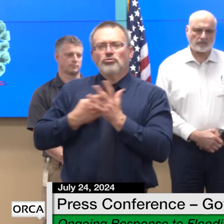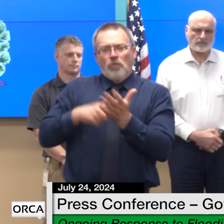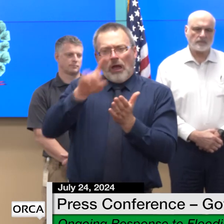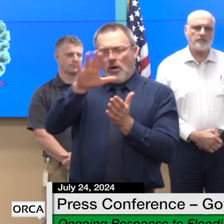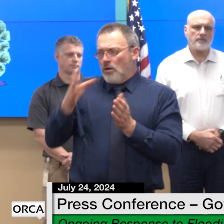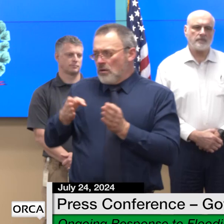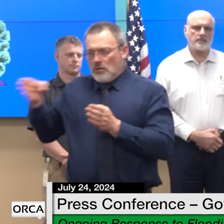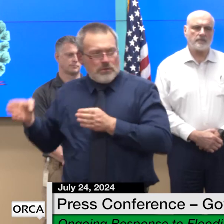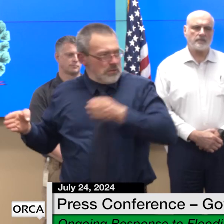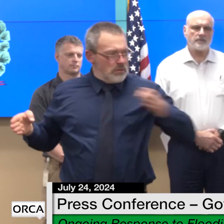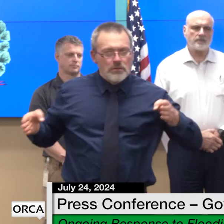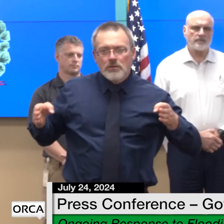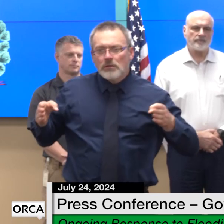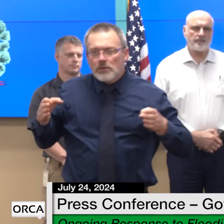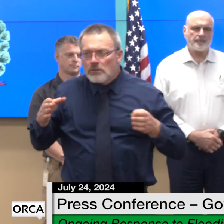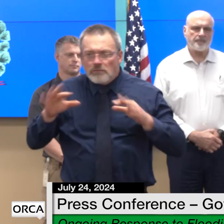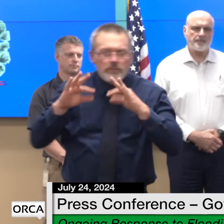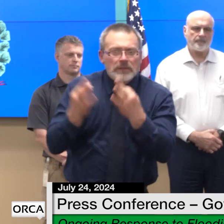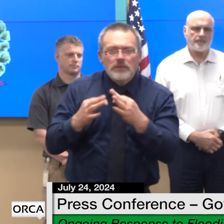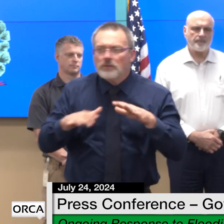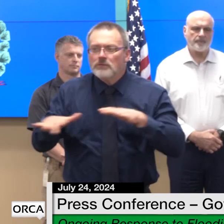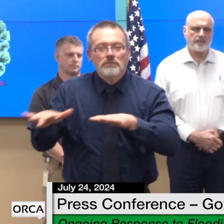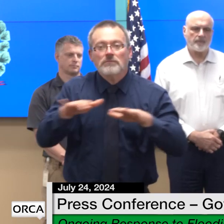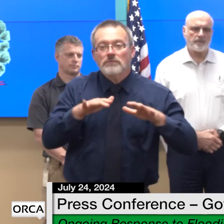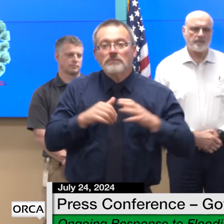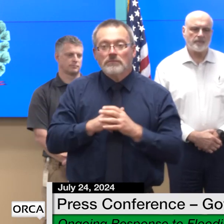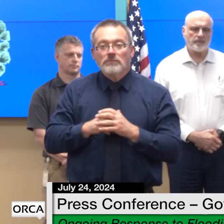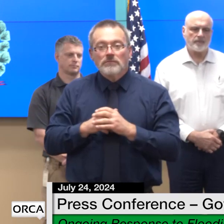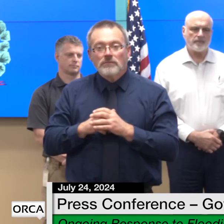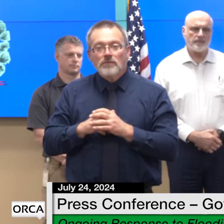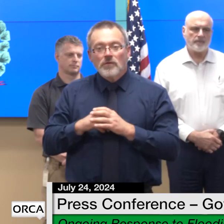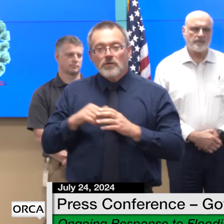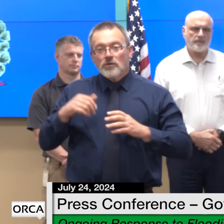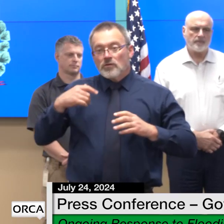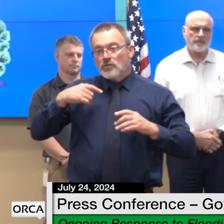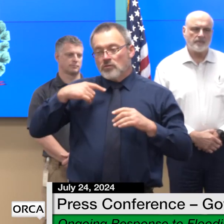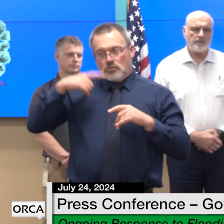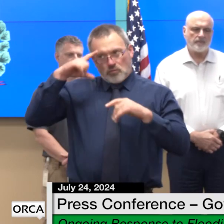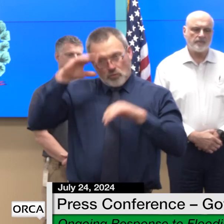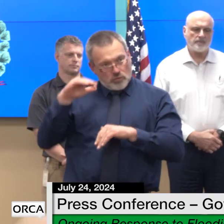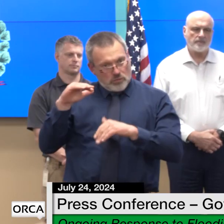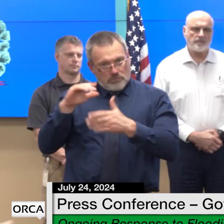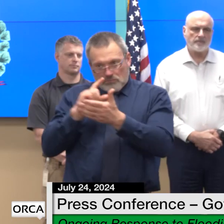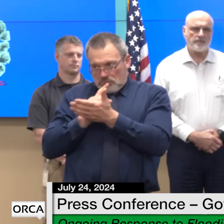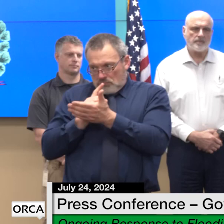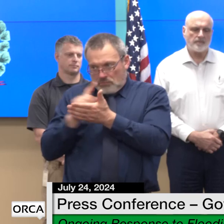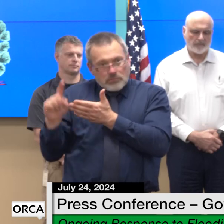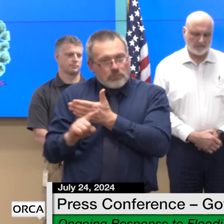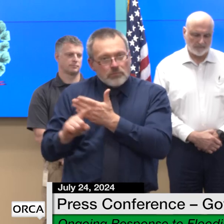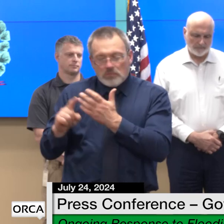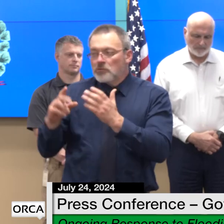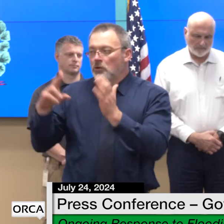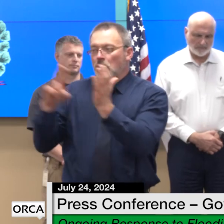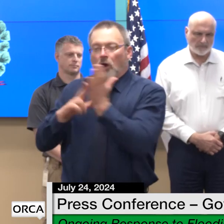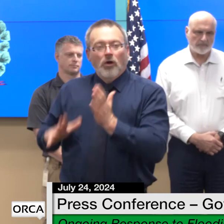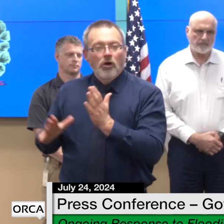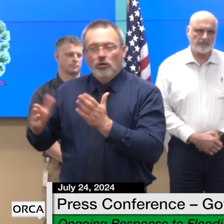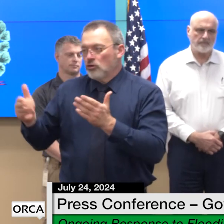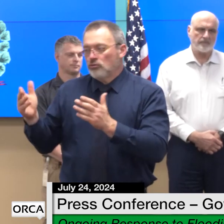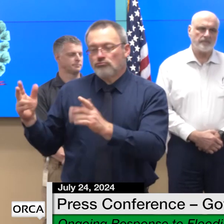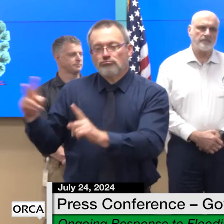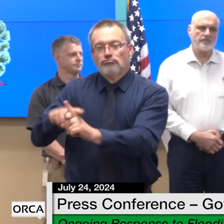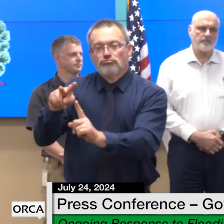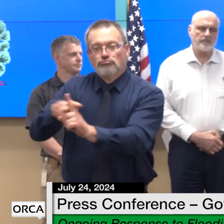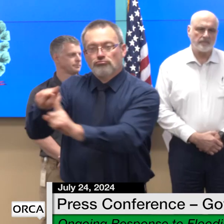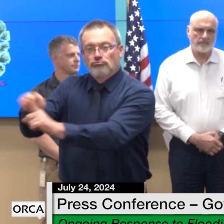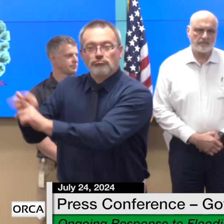next week, we expect debris contractors will begin their work in flood-damaged communities. With that, I'll now turn it over